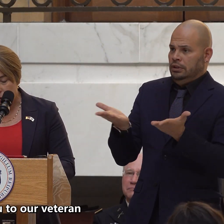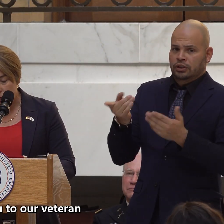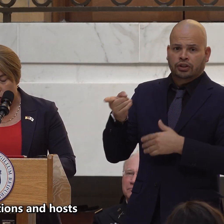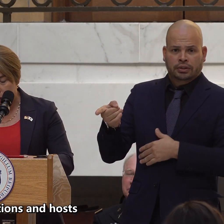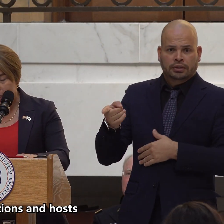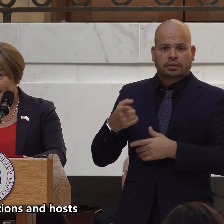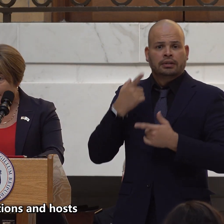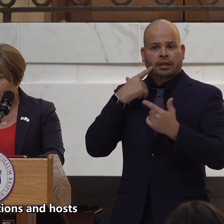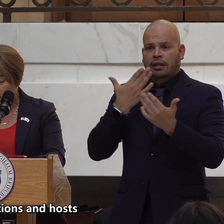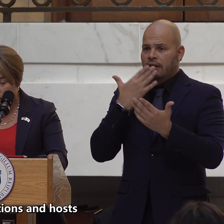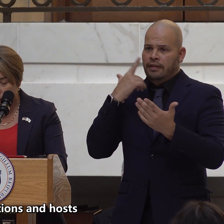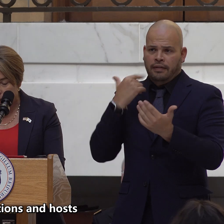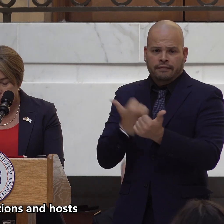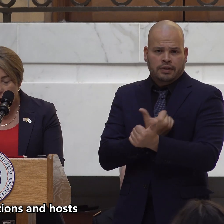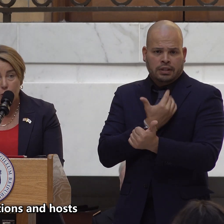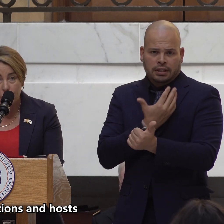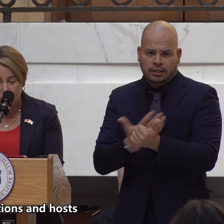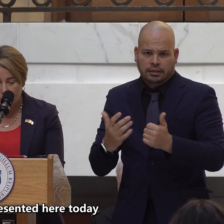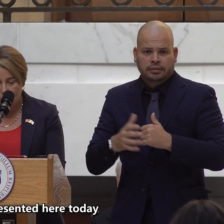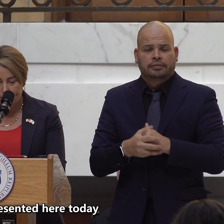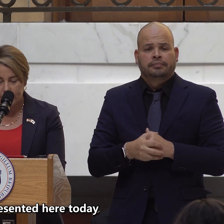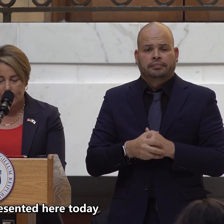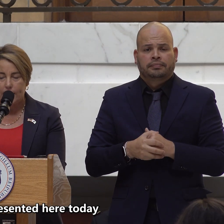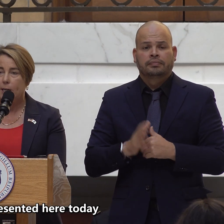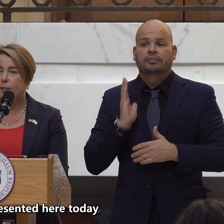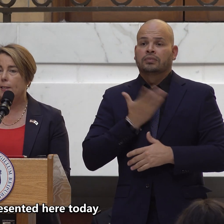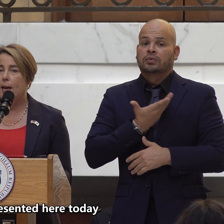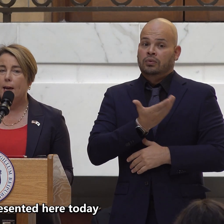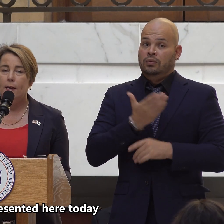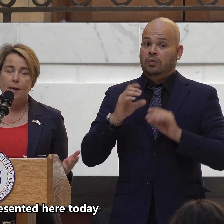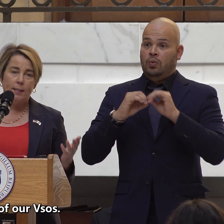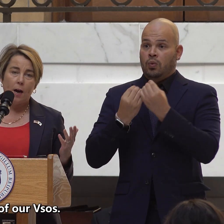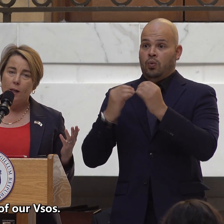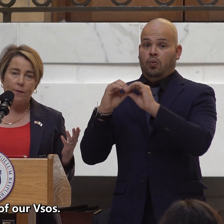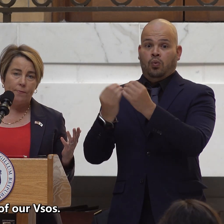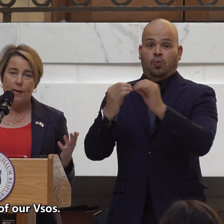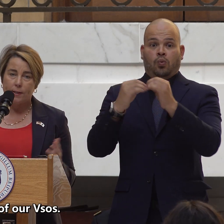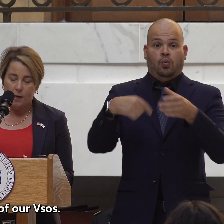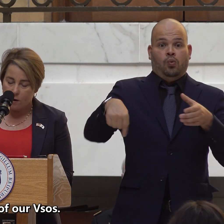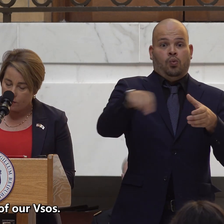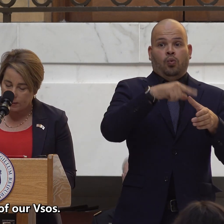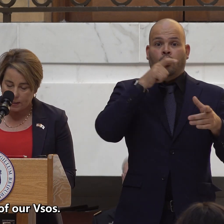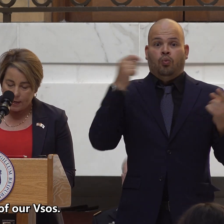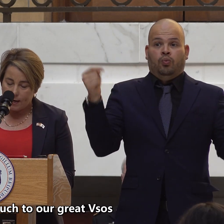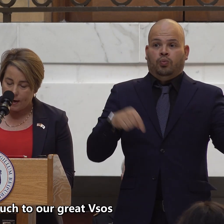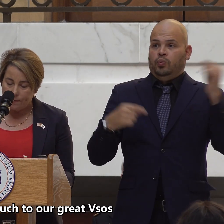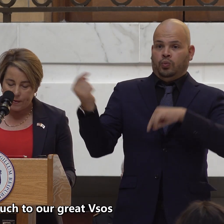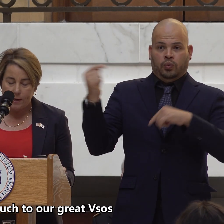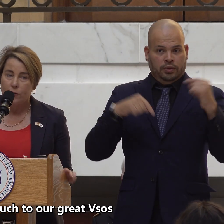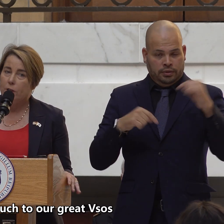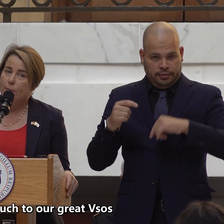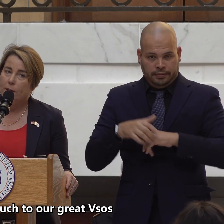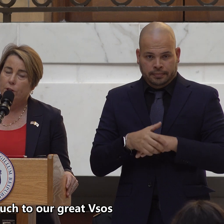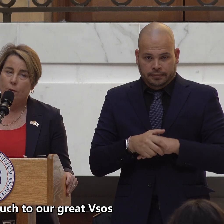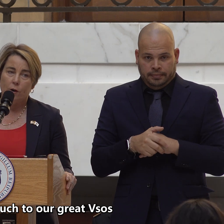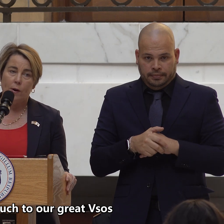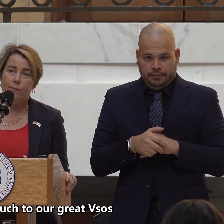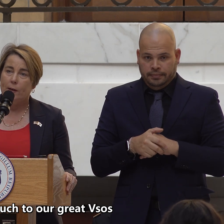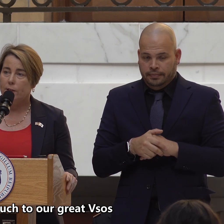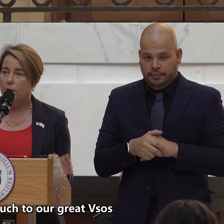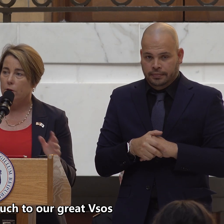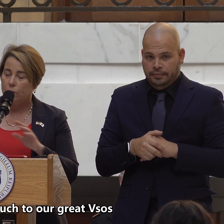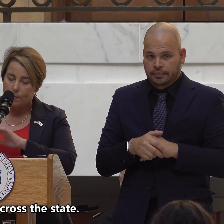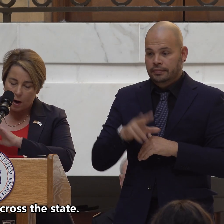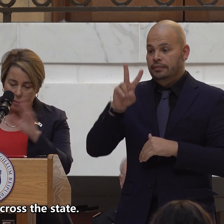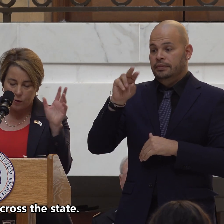our veteran organizations and hosts who are represented here today, to all of our VSOs. Thank you so much to our